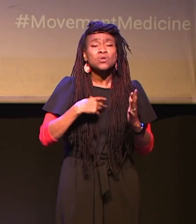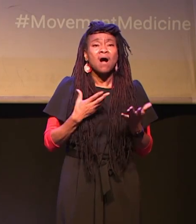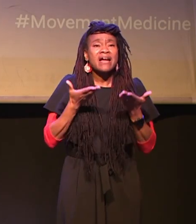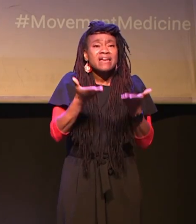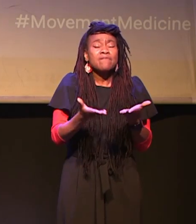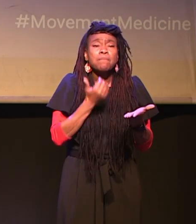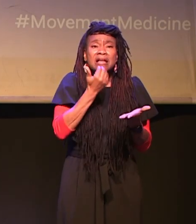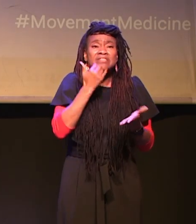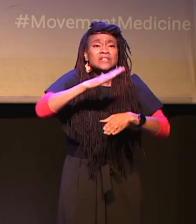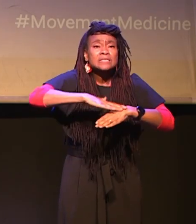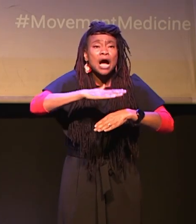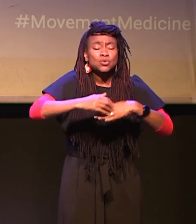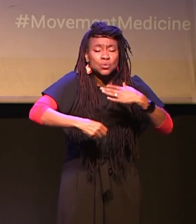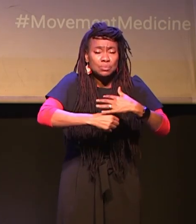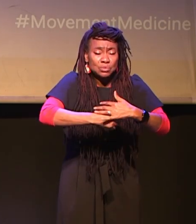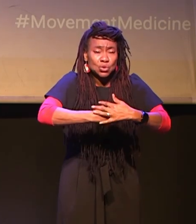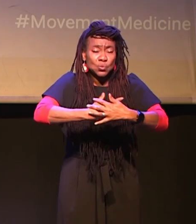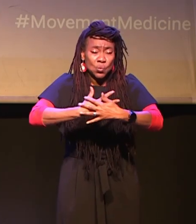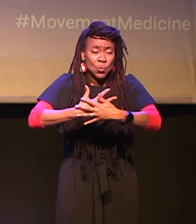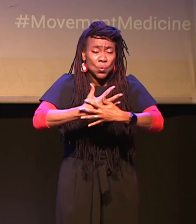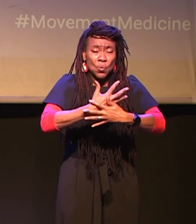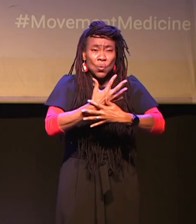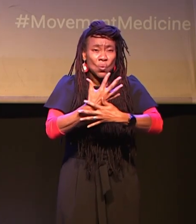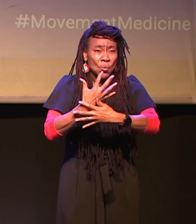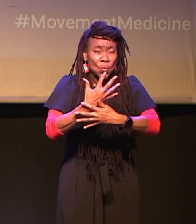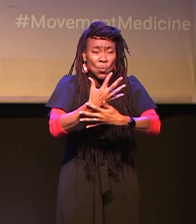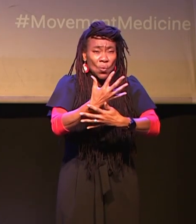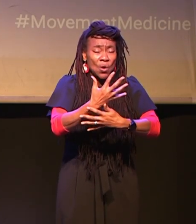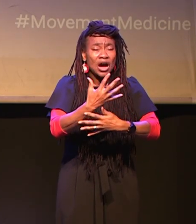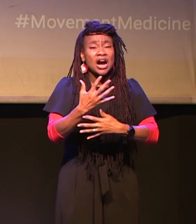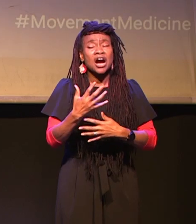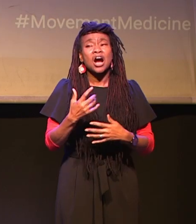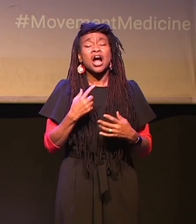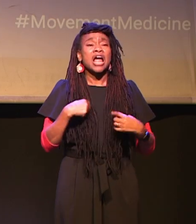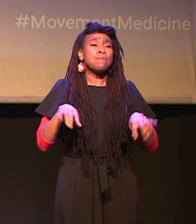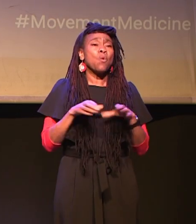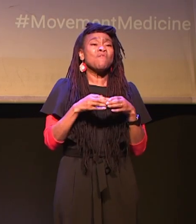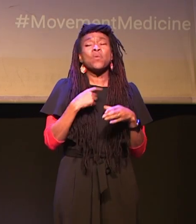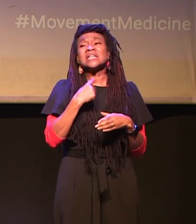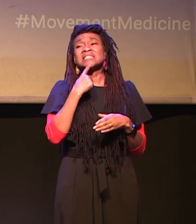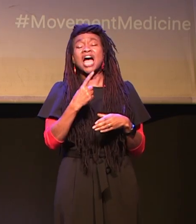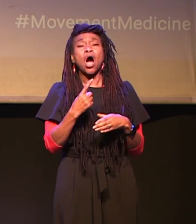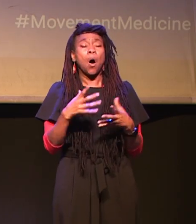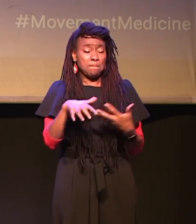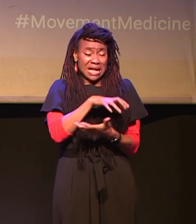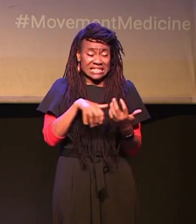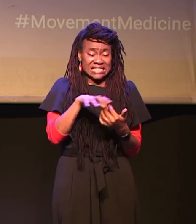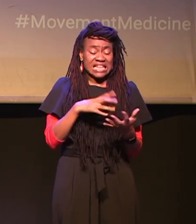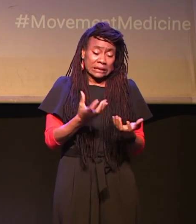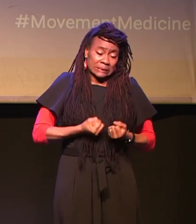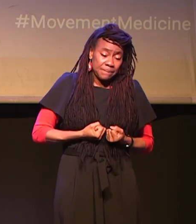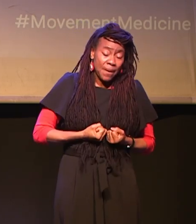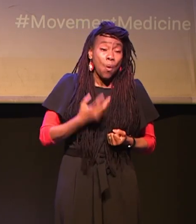mature, to find its foundations, to figure out. We love to say in movements, oh, embrace the messy, and when it gets